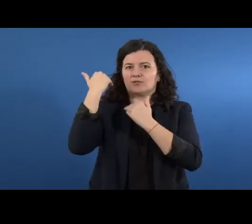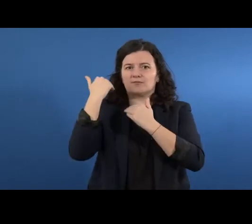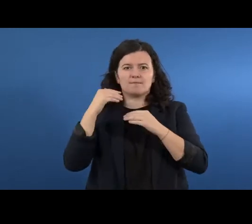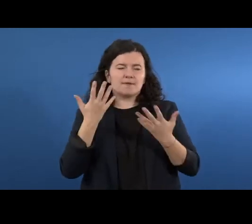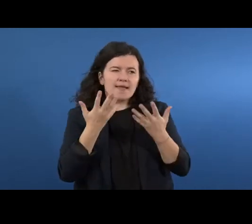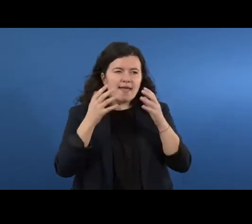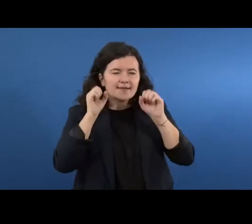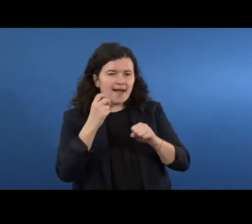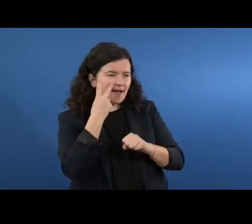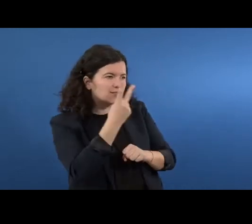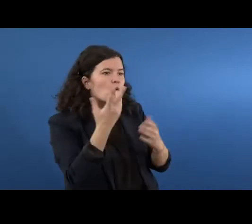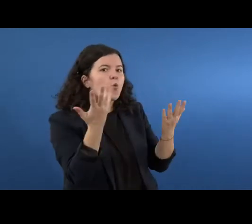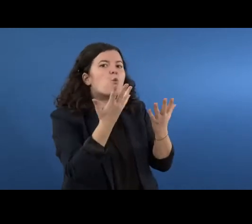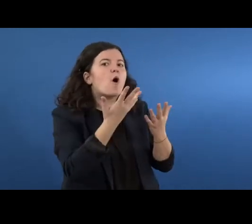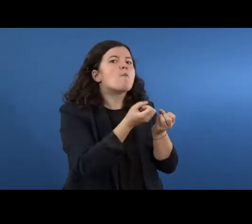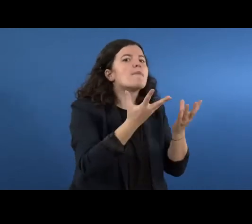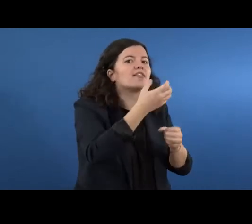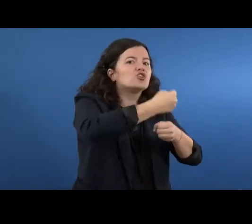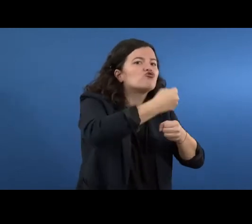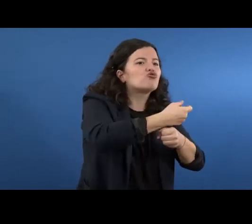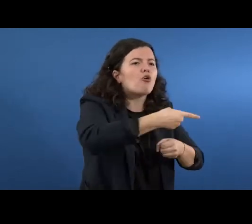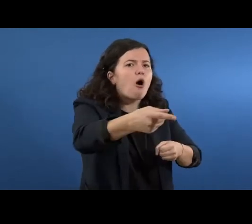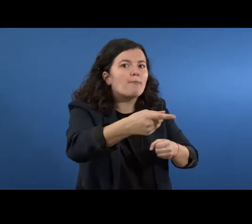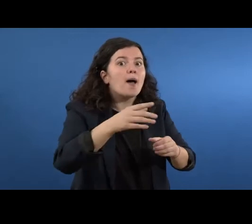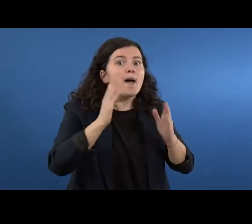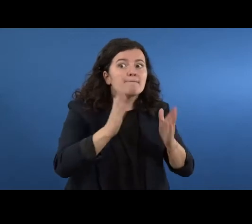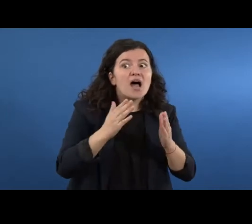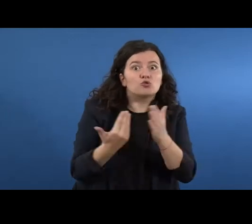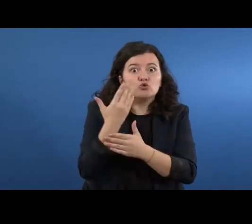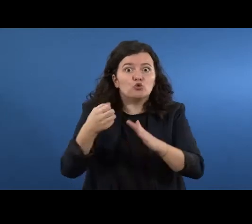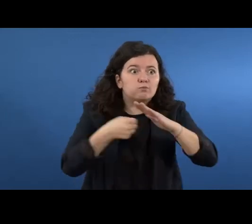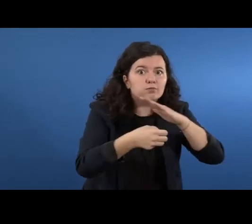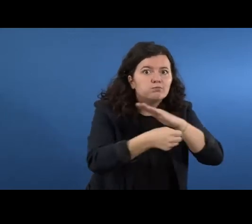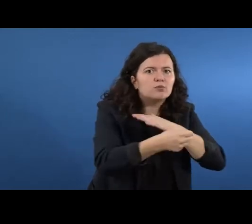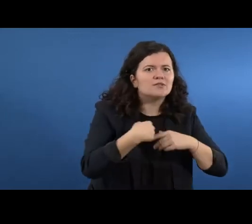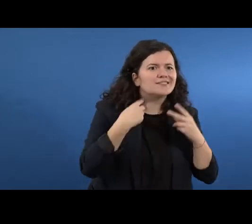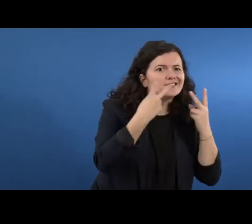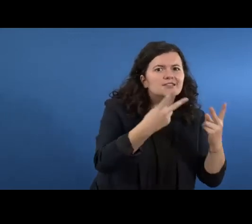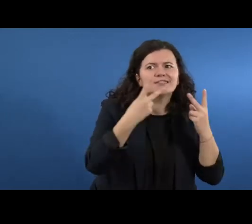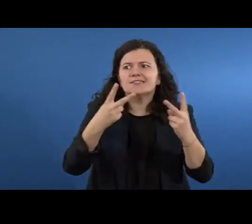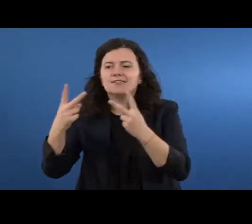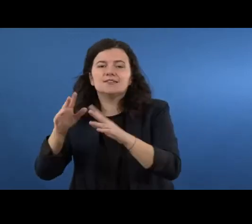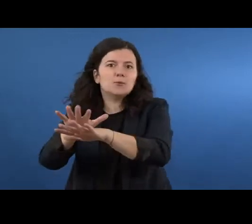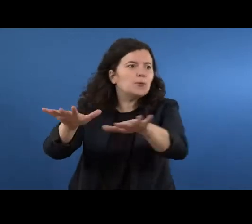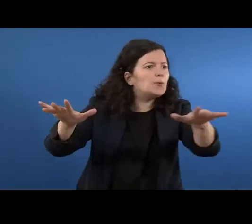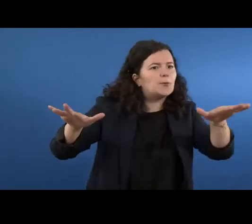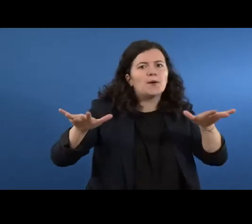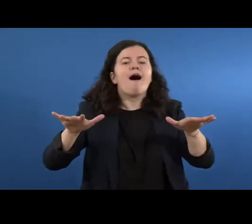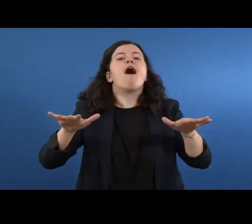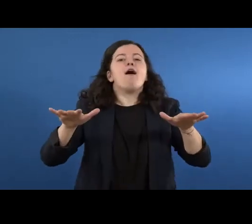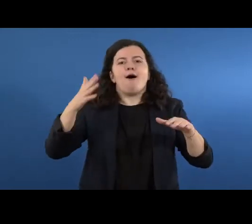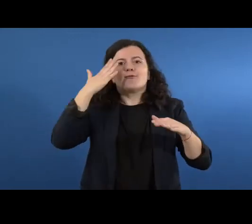the labor market. What are the talents available? Is our education system in our respective country or in